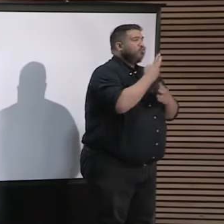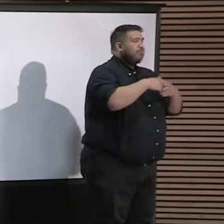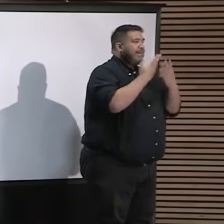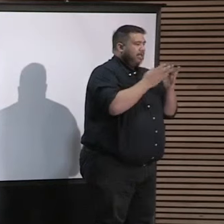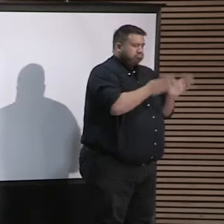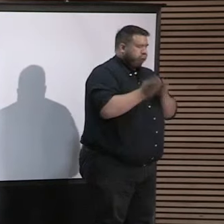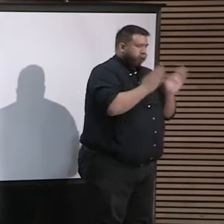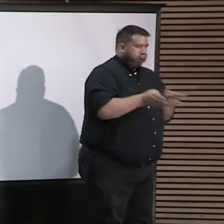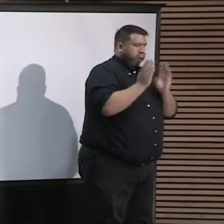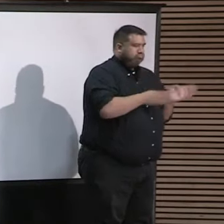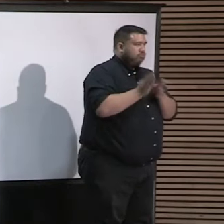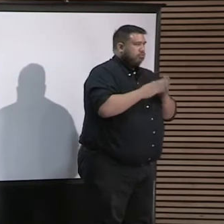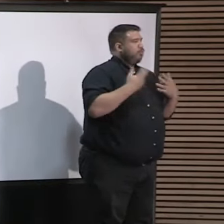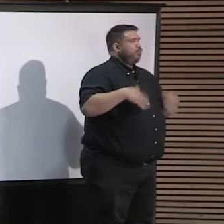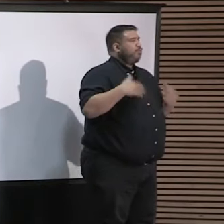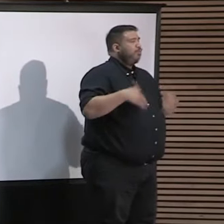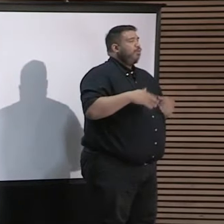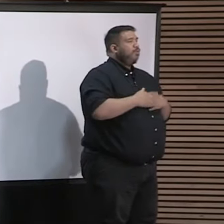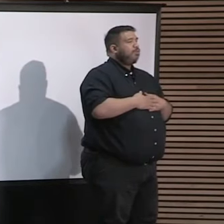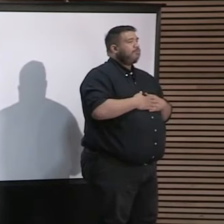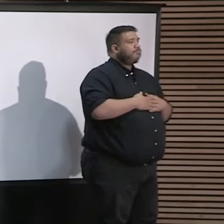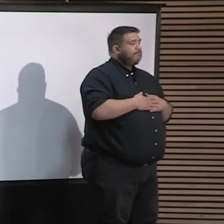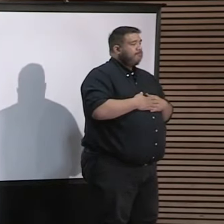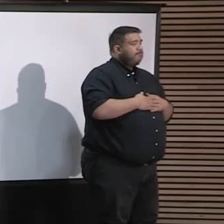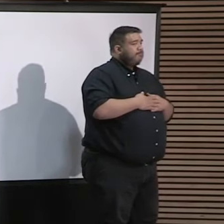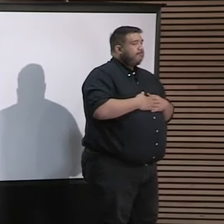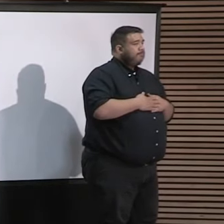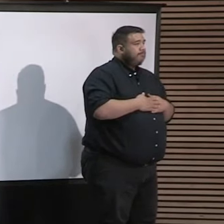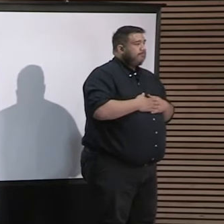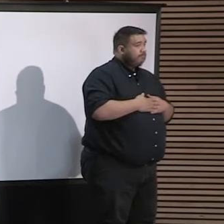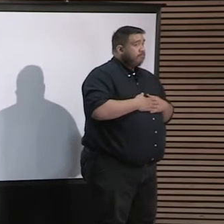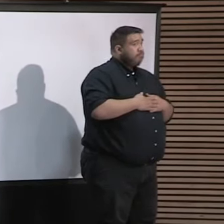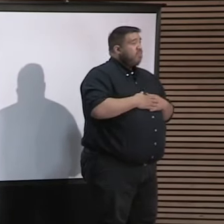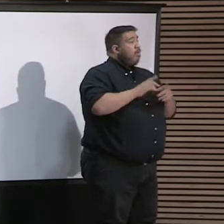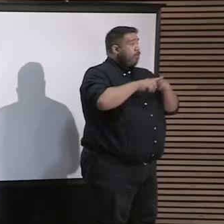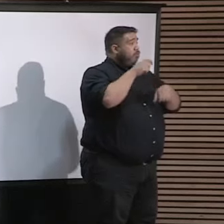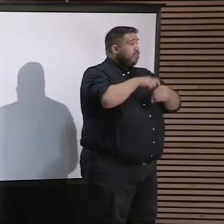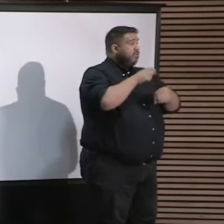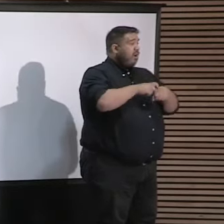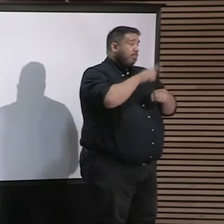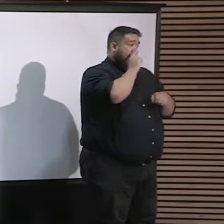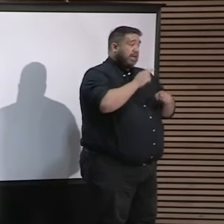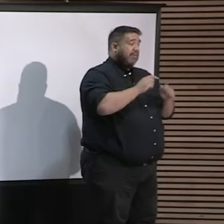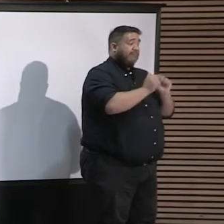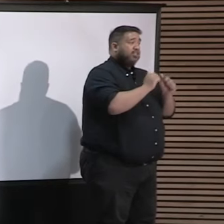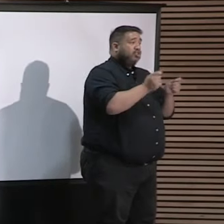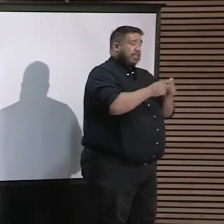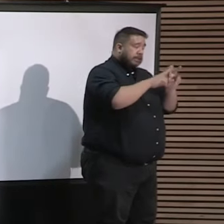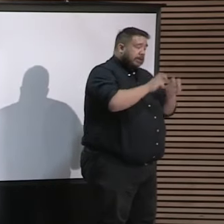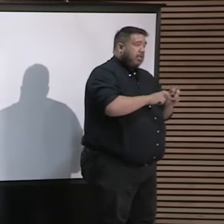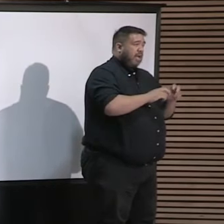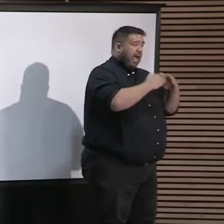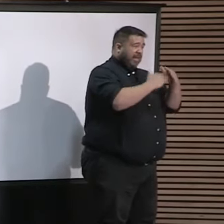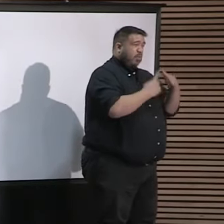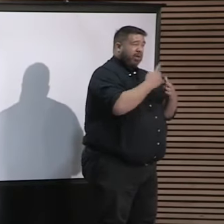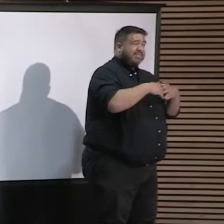have been set. And in fact, I'm told that most test results are still being completed within 24 hours. I do want to thank all those involved